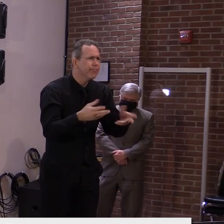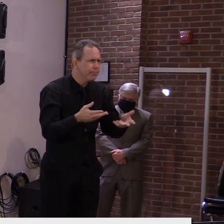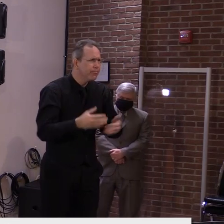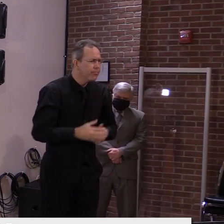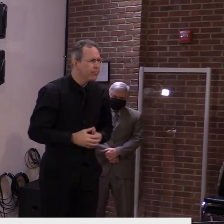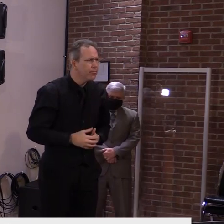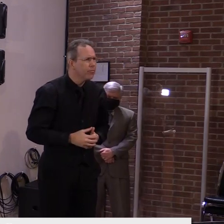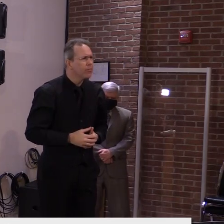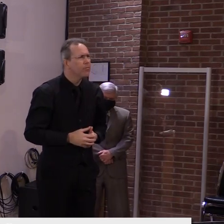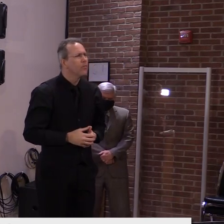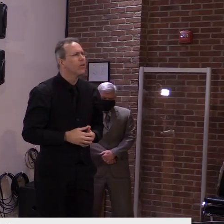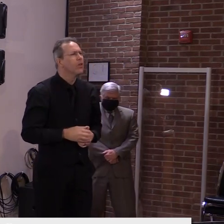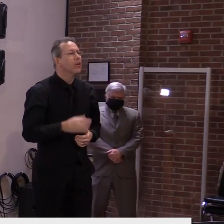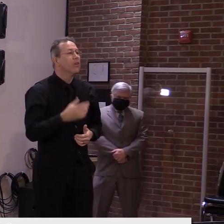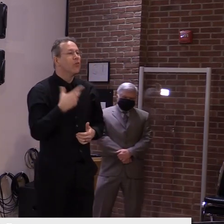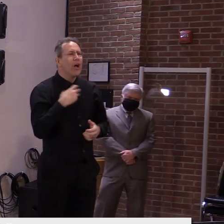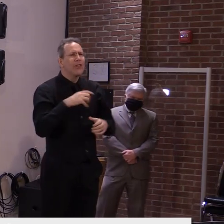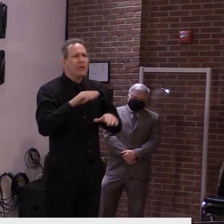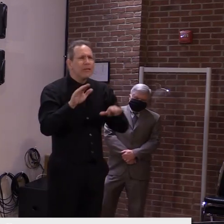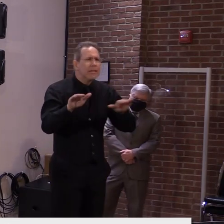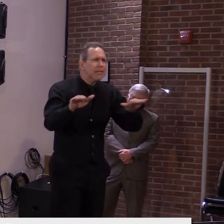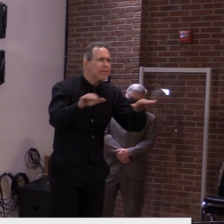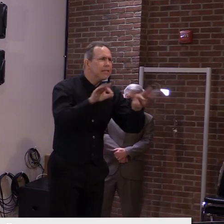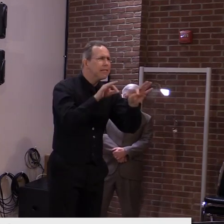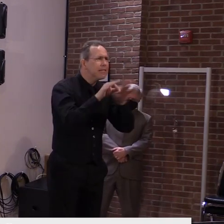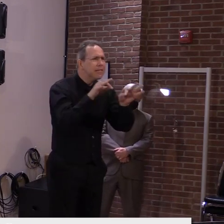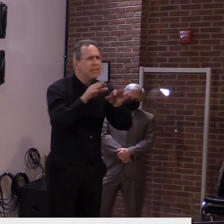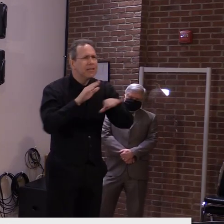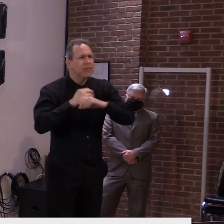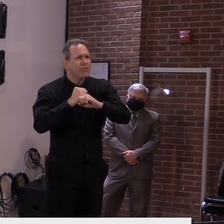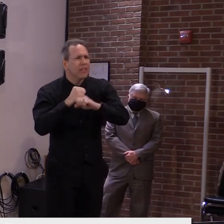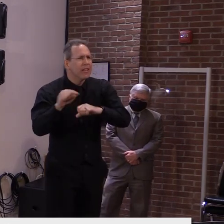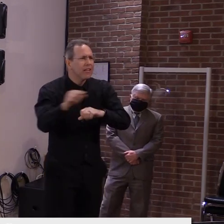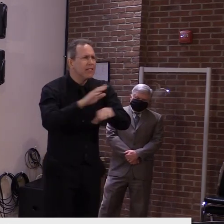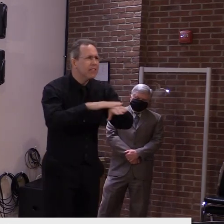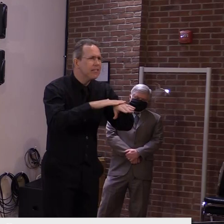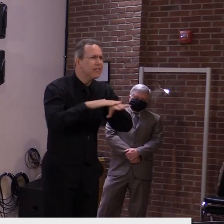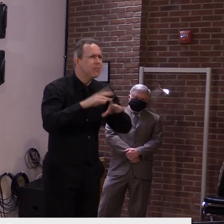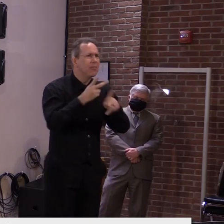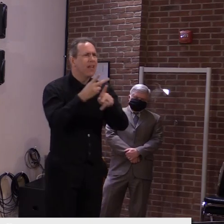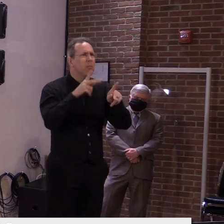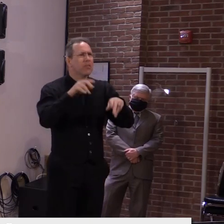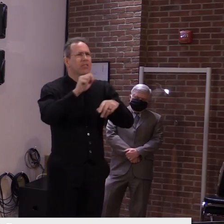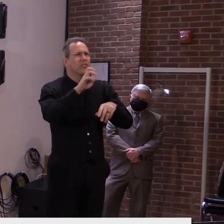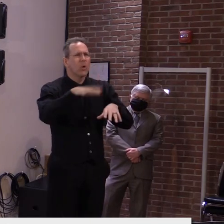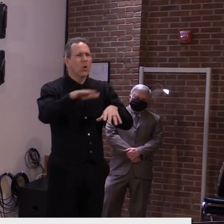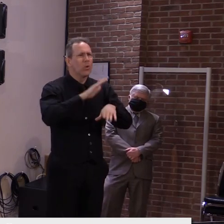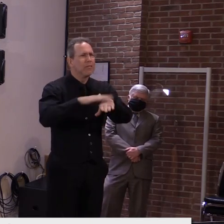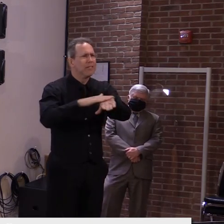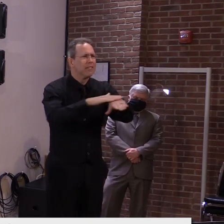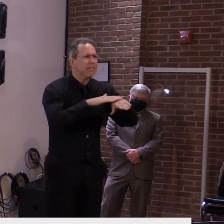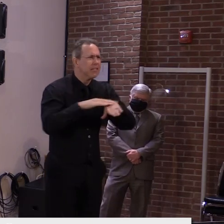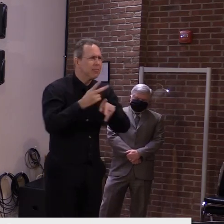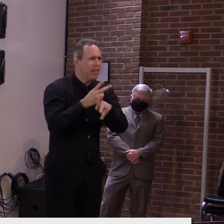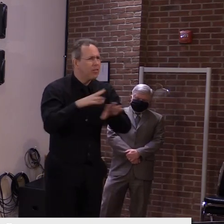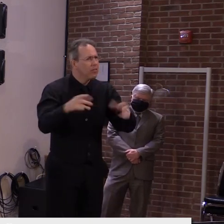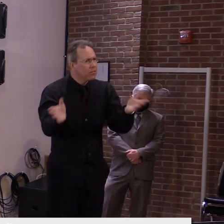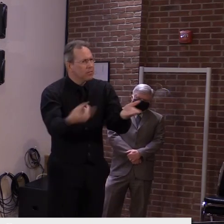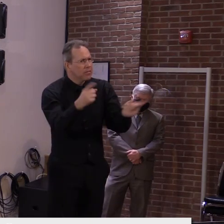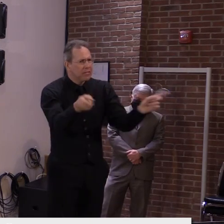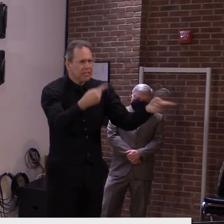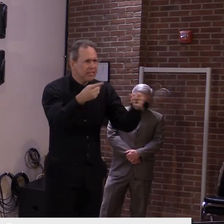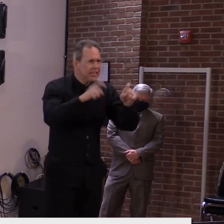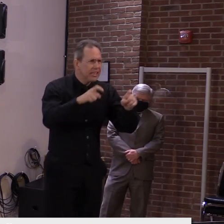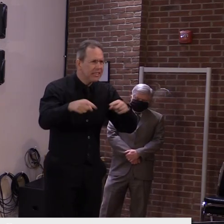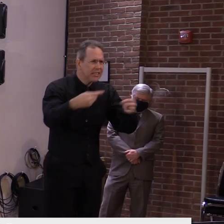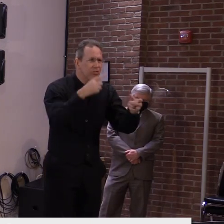of protecting all of those who live in the area and allowing them to all do the right thing, testing is the right first starting